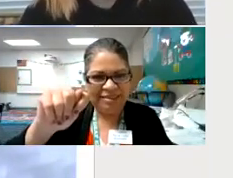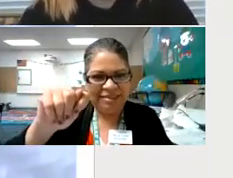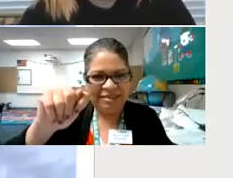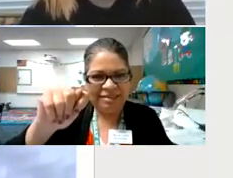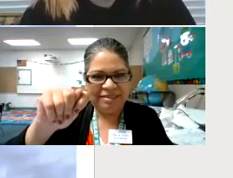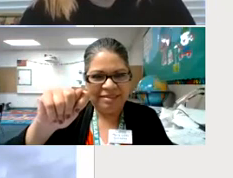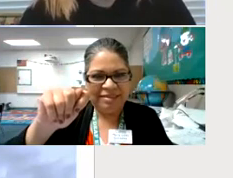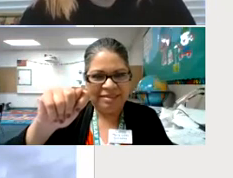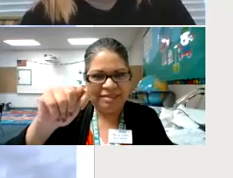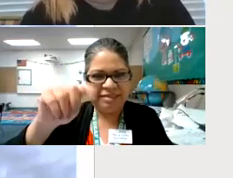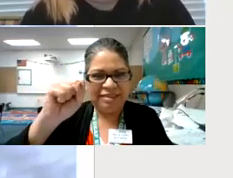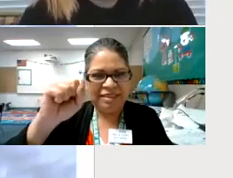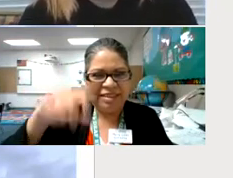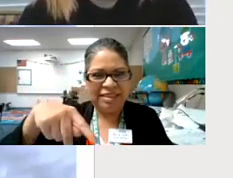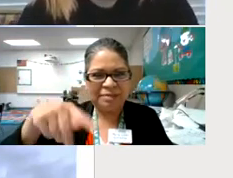Spit.